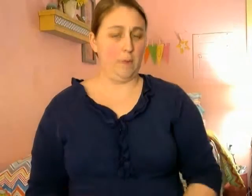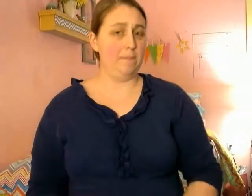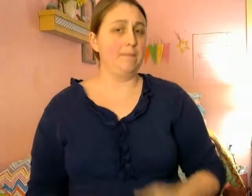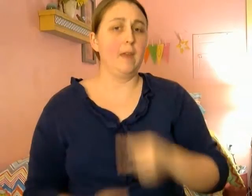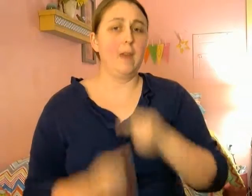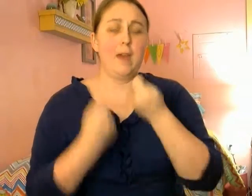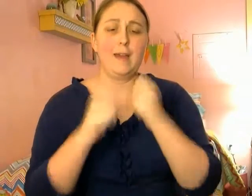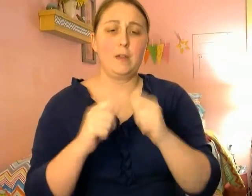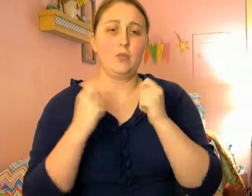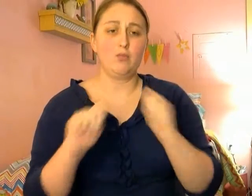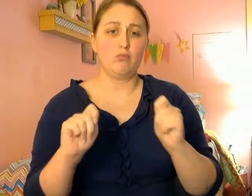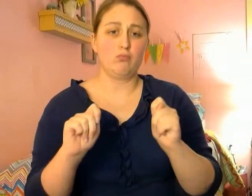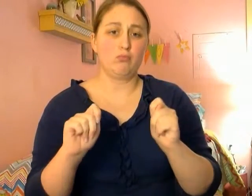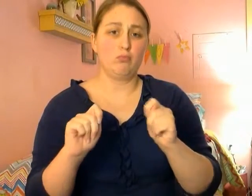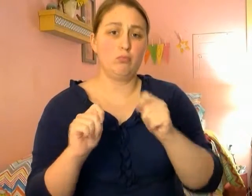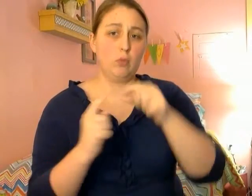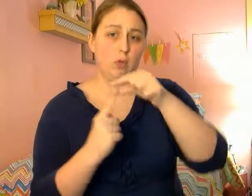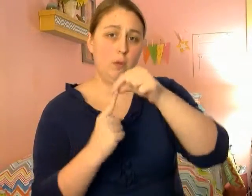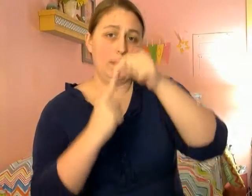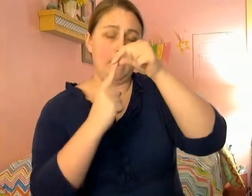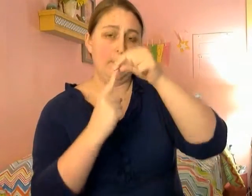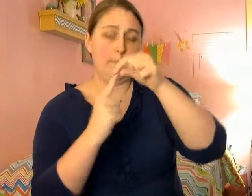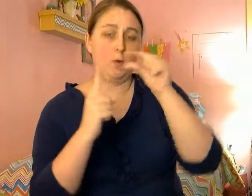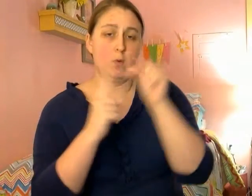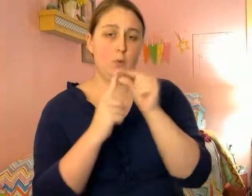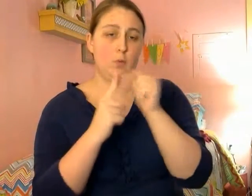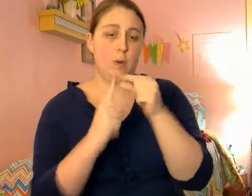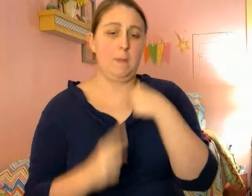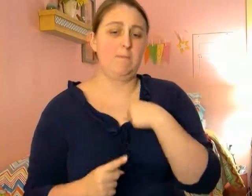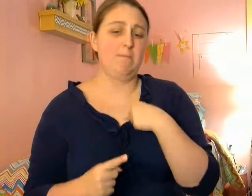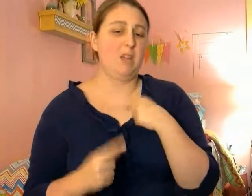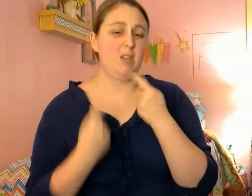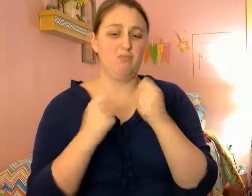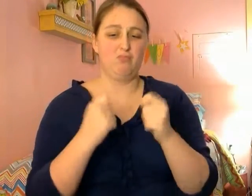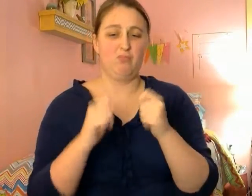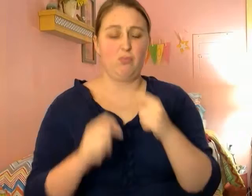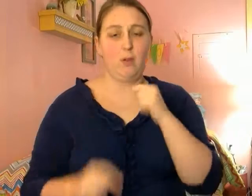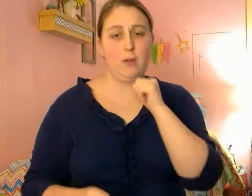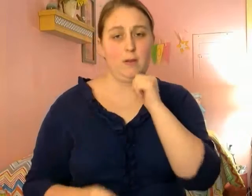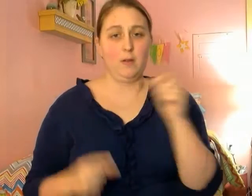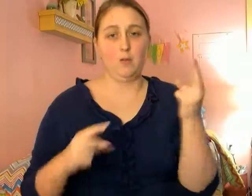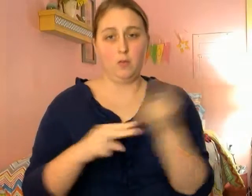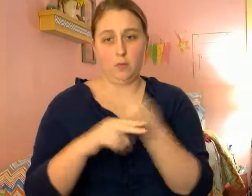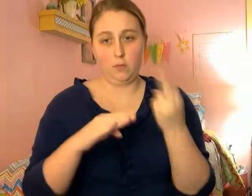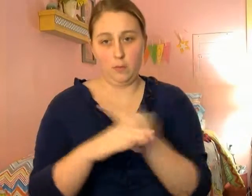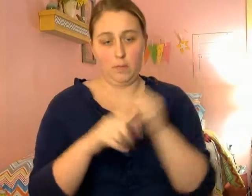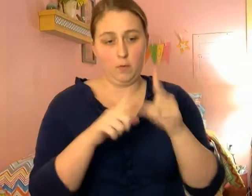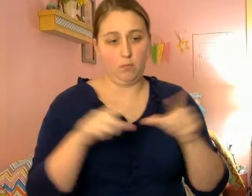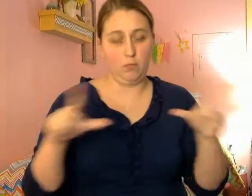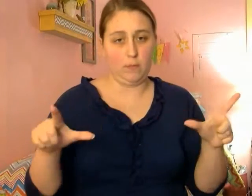many special terms about language in the